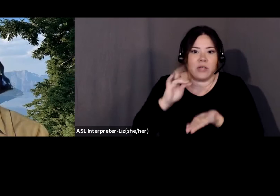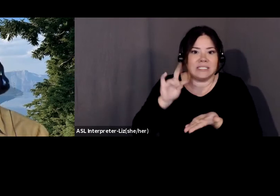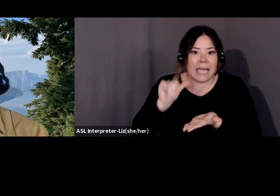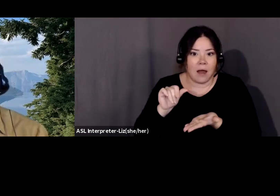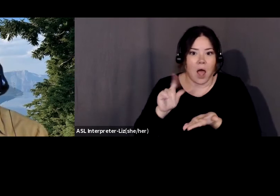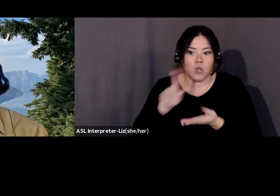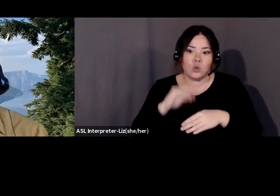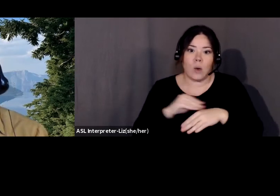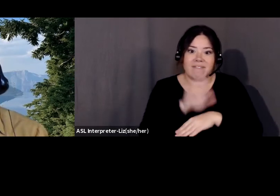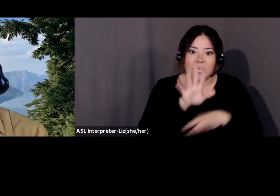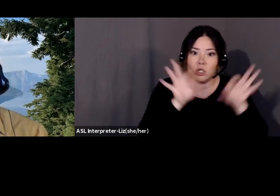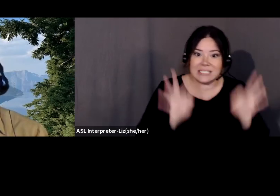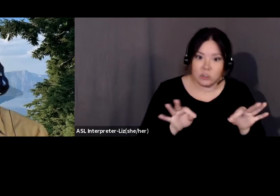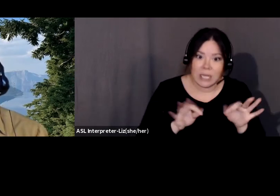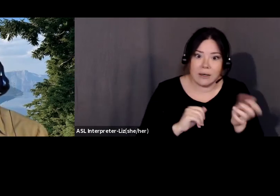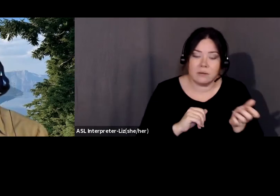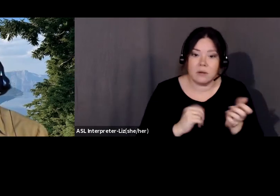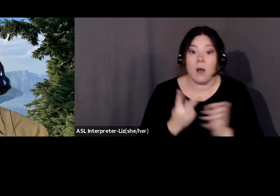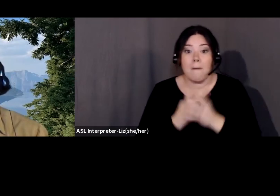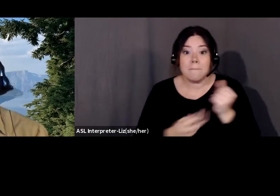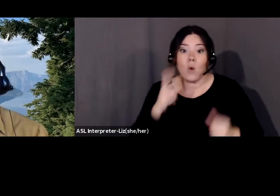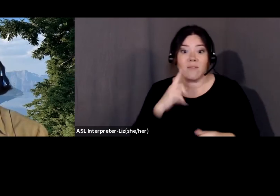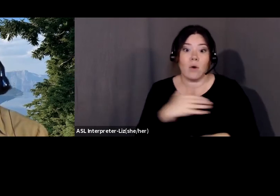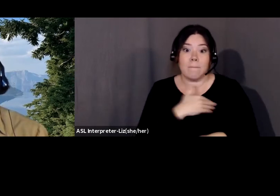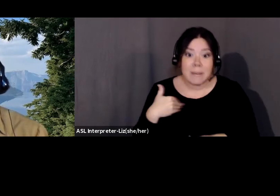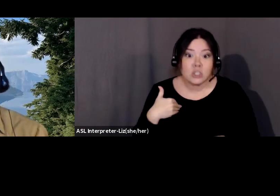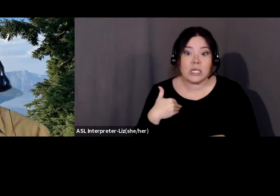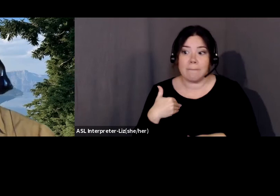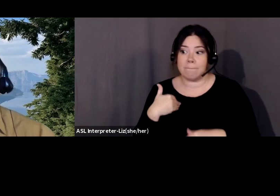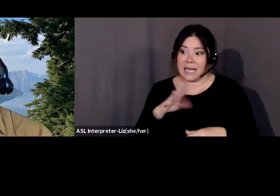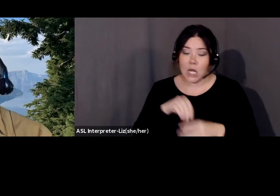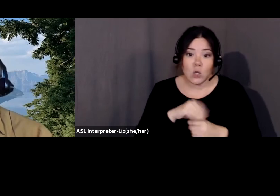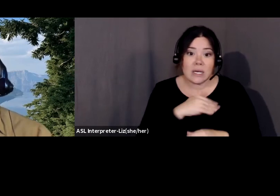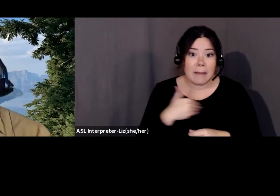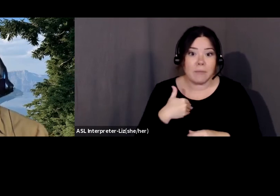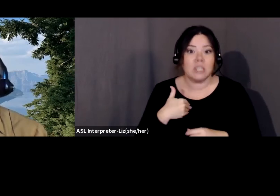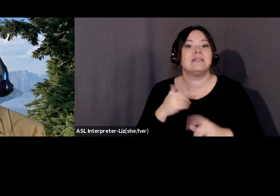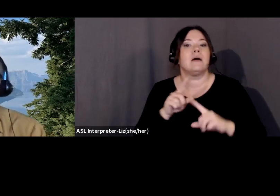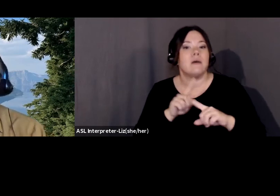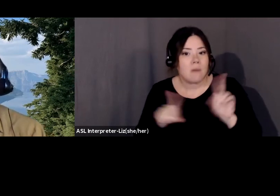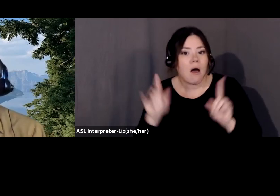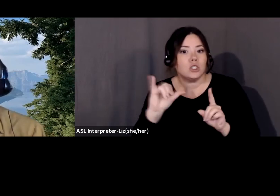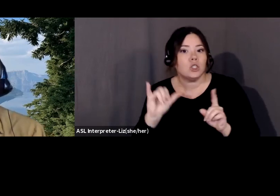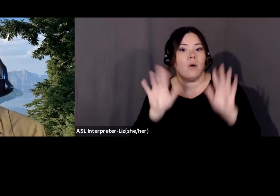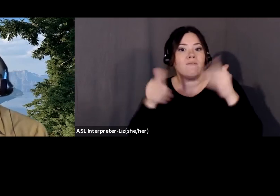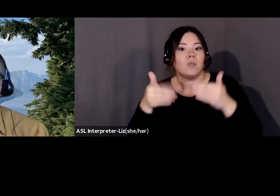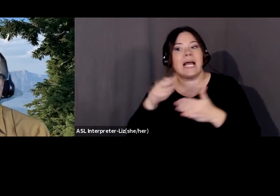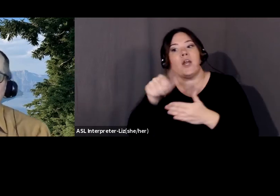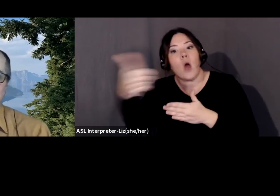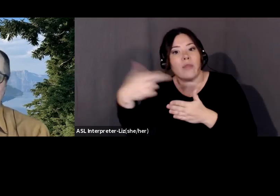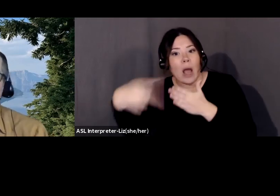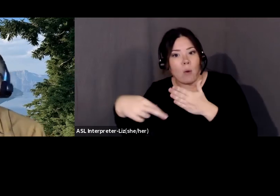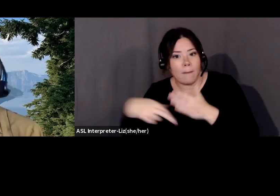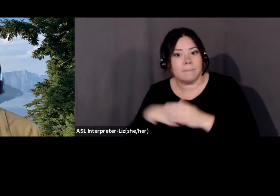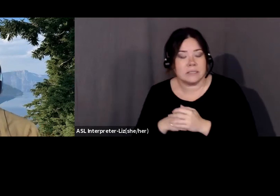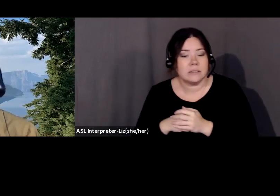membership, effectiveness of membership, engaging members, but also with your other outcomes. So it's really important that you have good data,